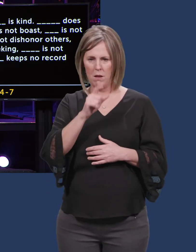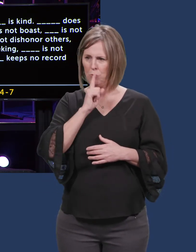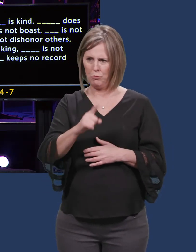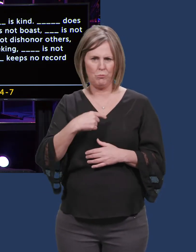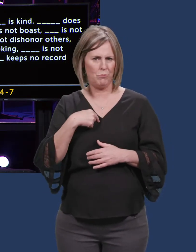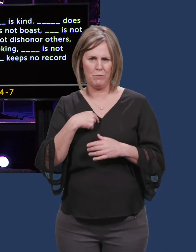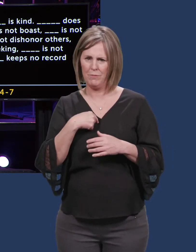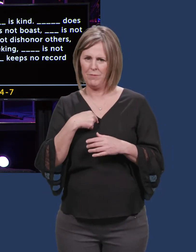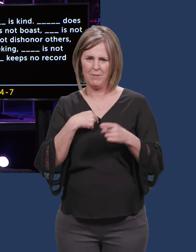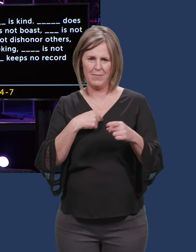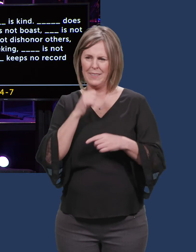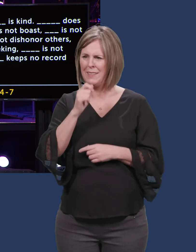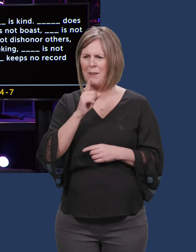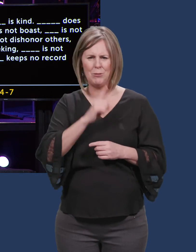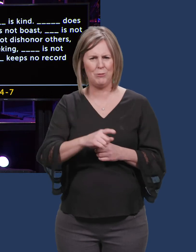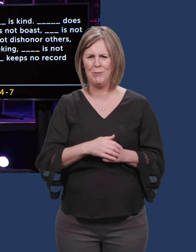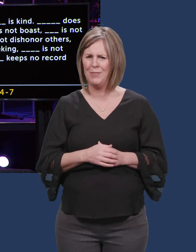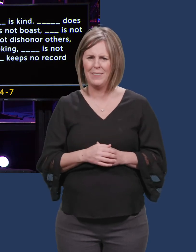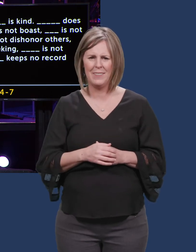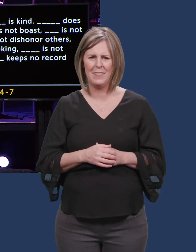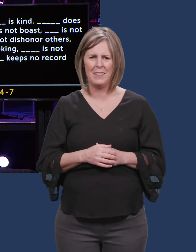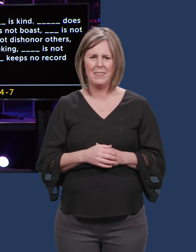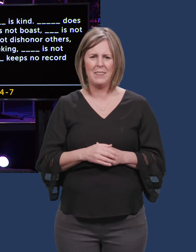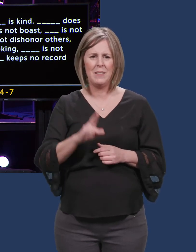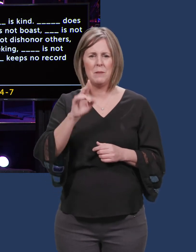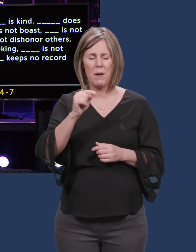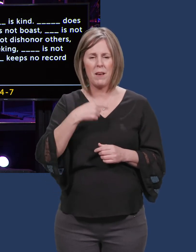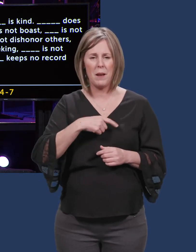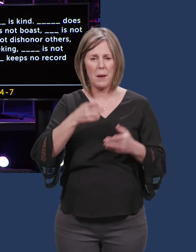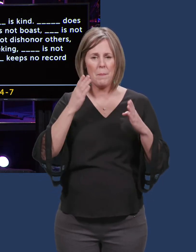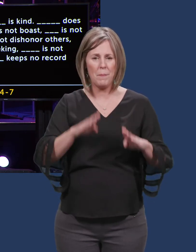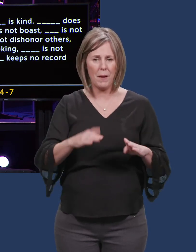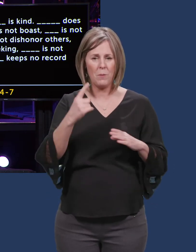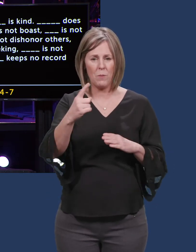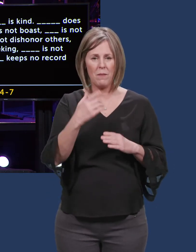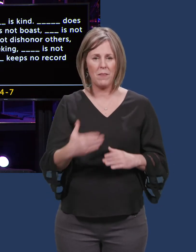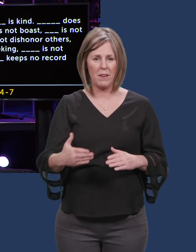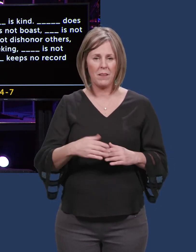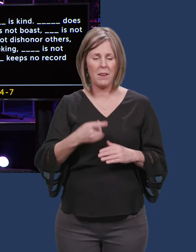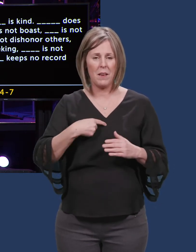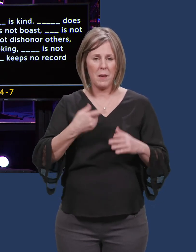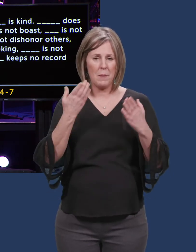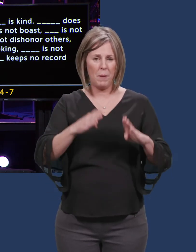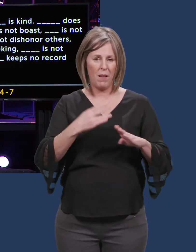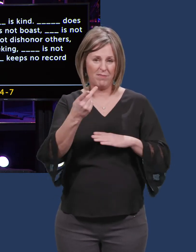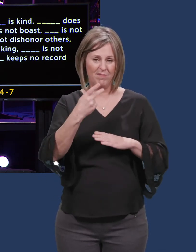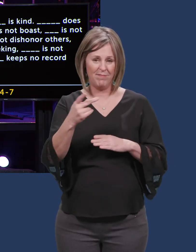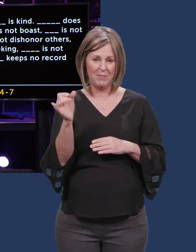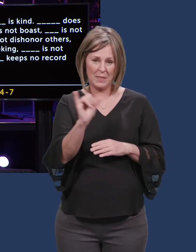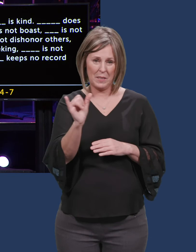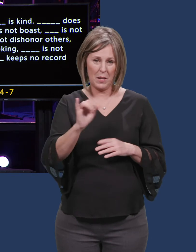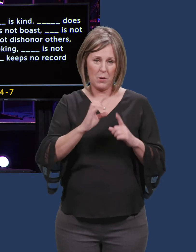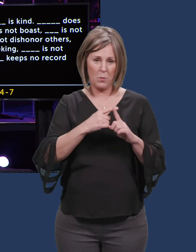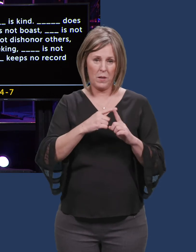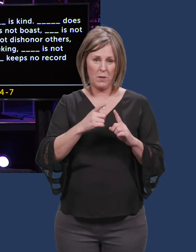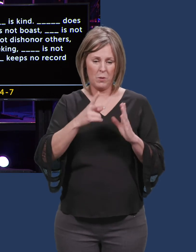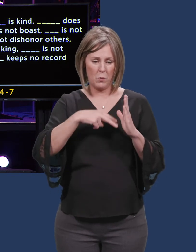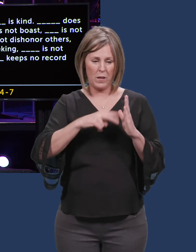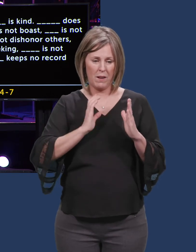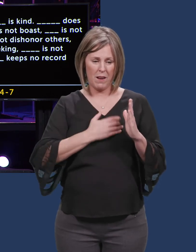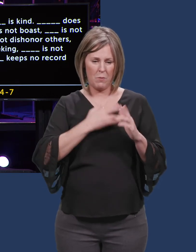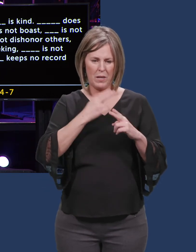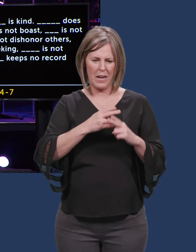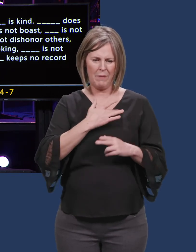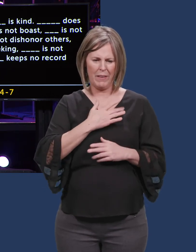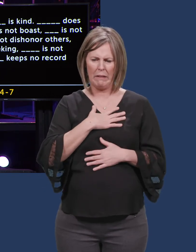of me. It's not. But I bet you this. I bet you and I are alike that when we read our name here, we're convicted, but